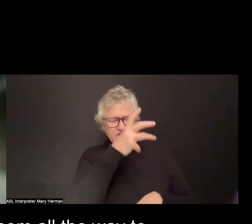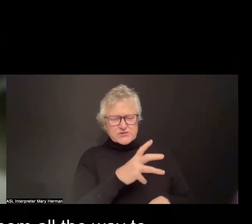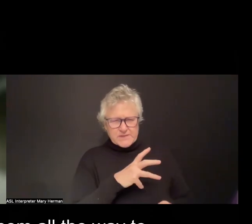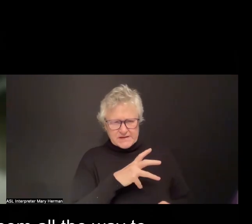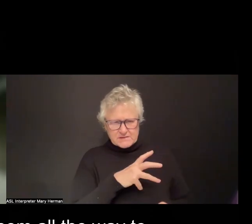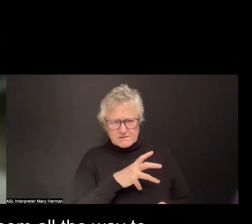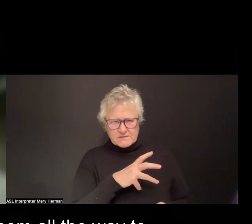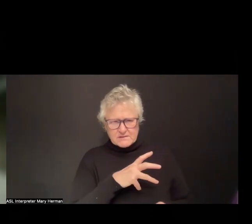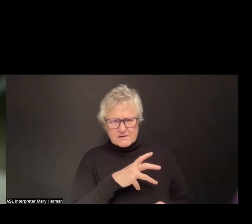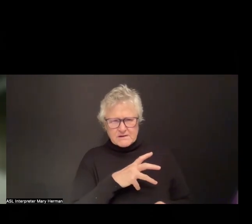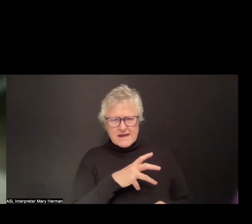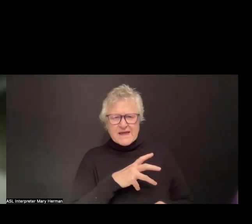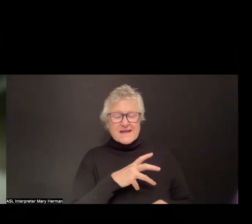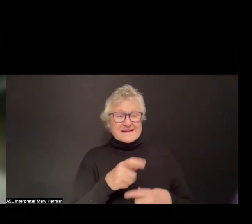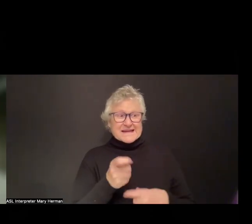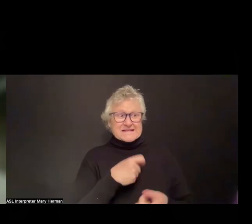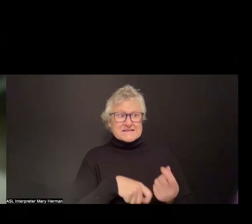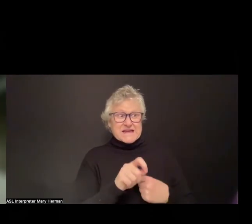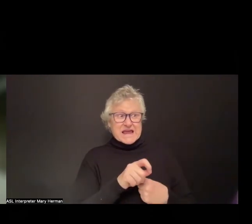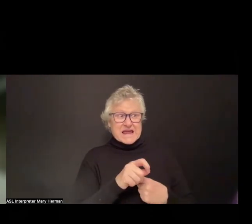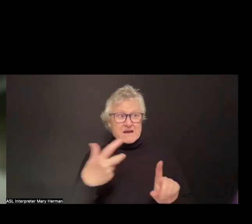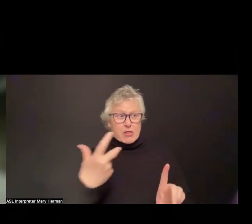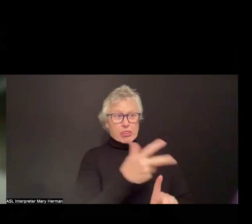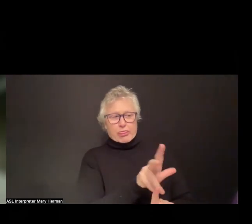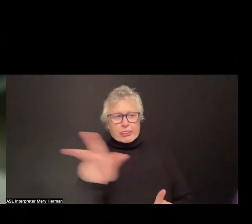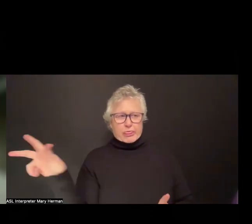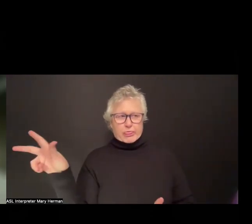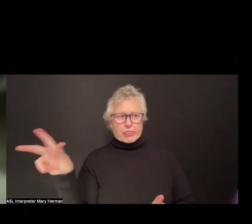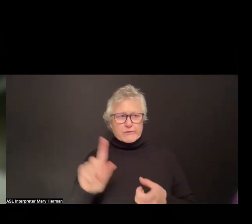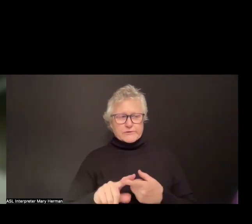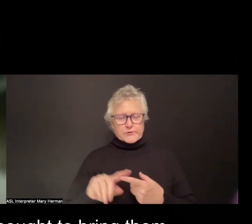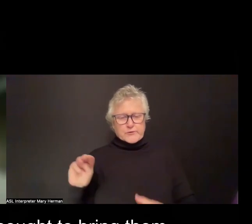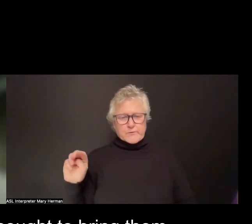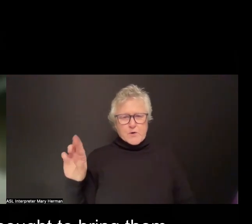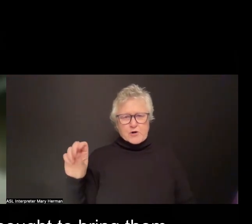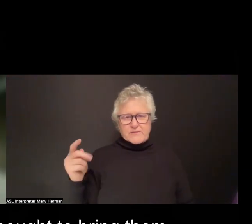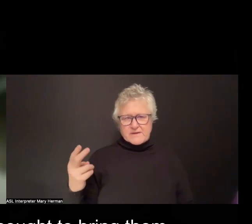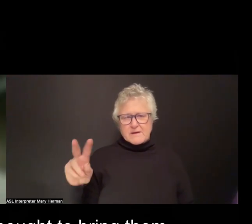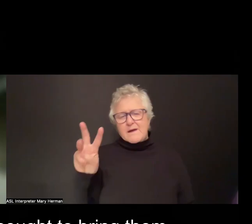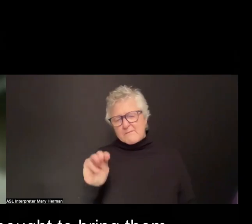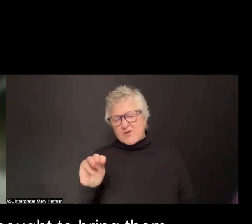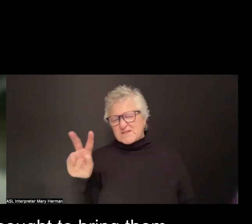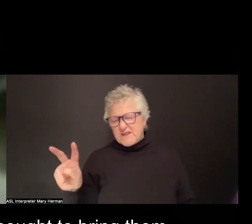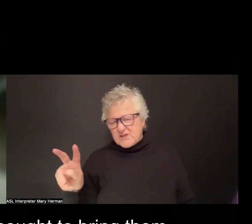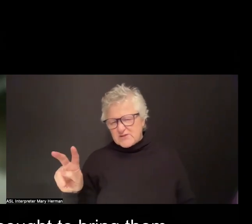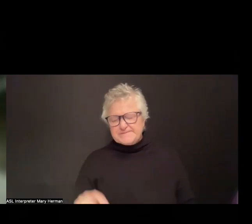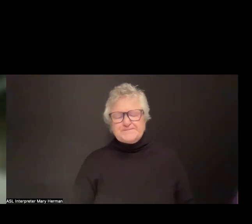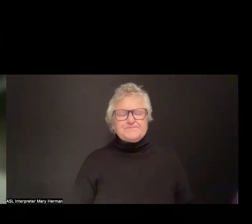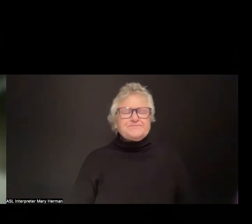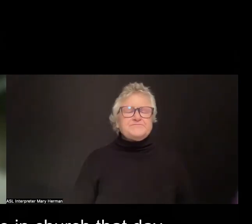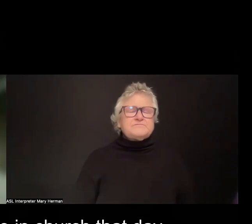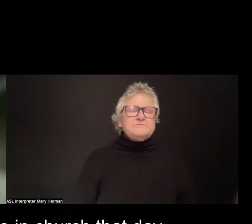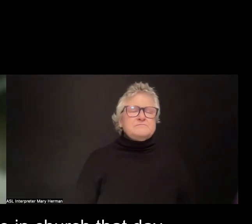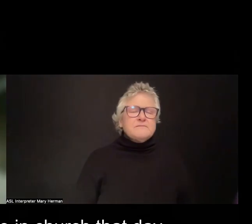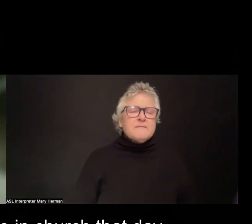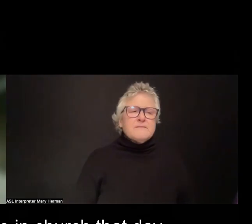fooled them into surrender. They were all sure to hang. Reverend Mather sought to bring them back to the Lord first.